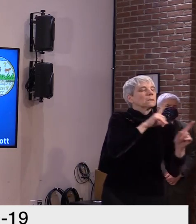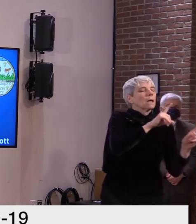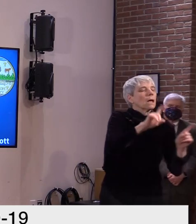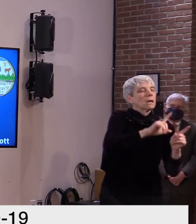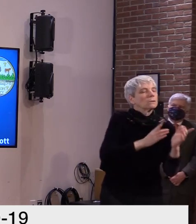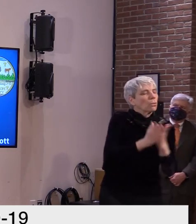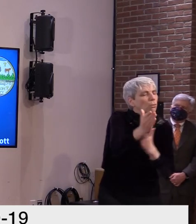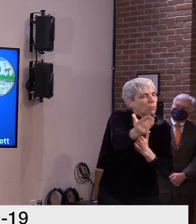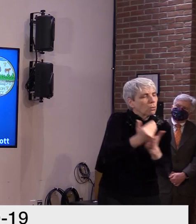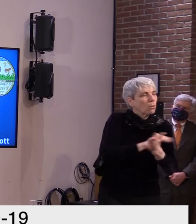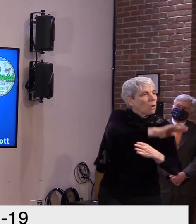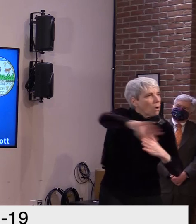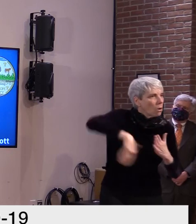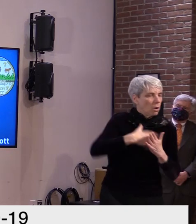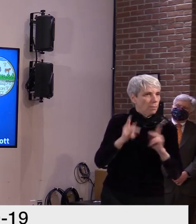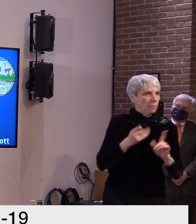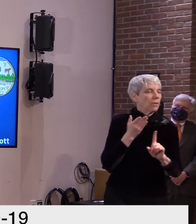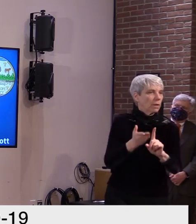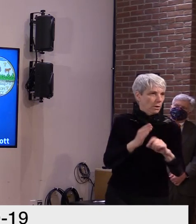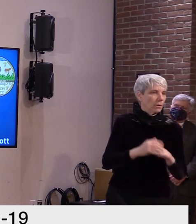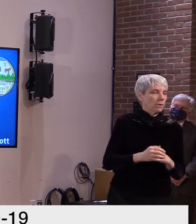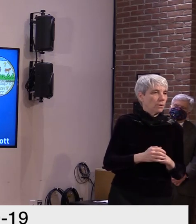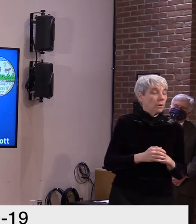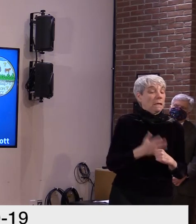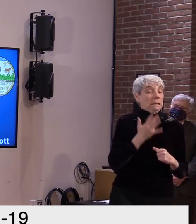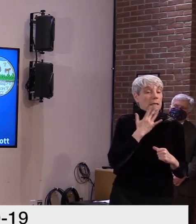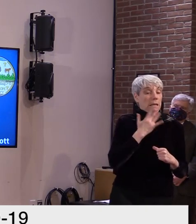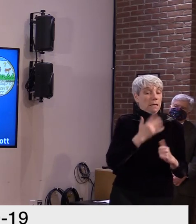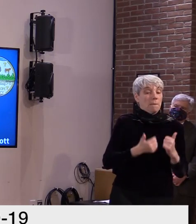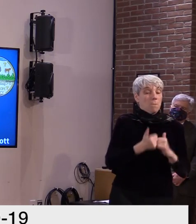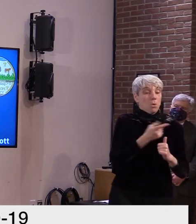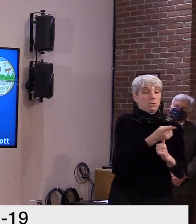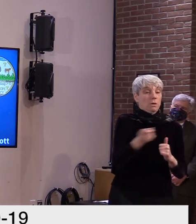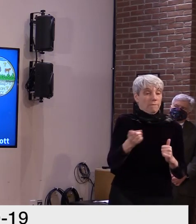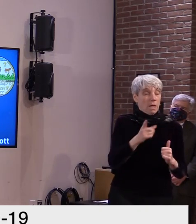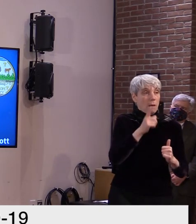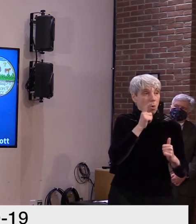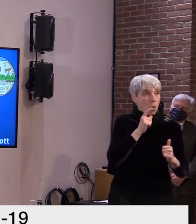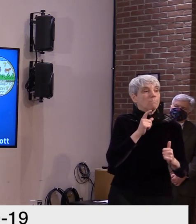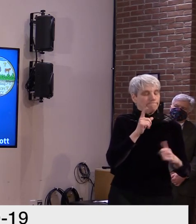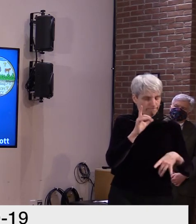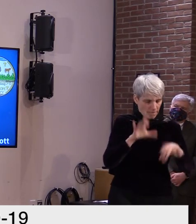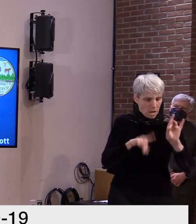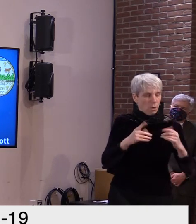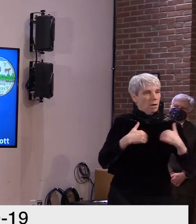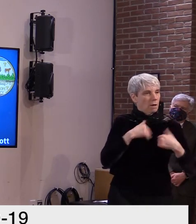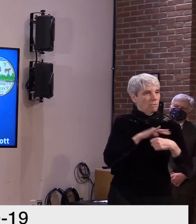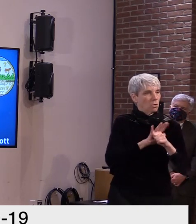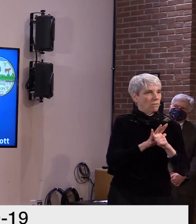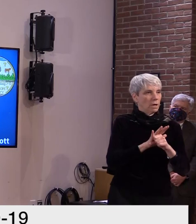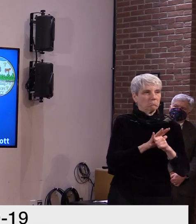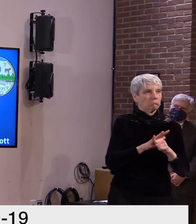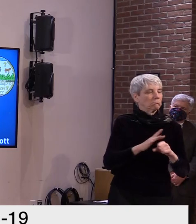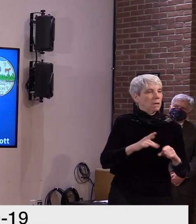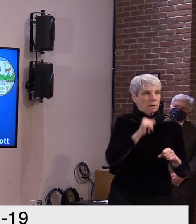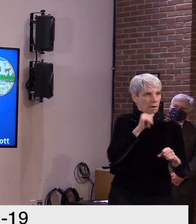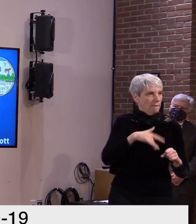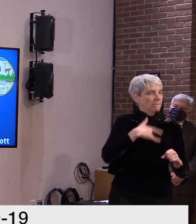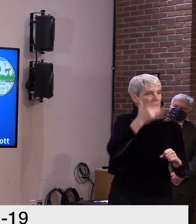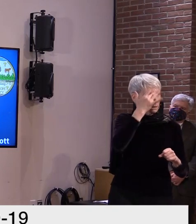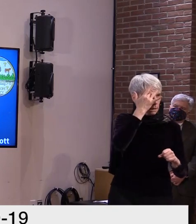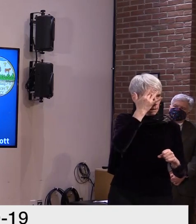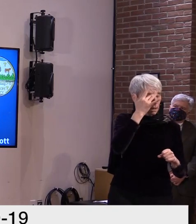Fortunately, the majority of cases on this campus have been asymptomatic. The campus remains on remote